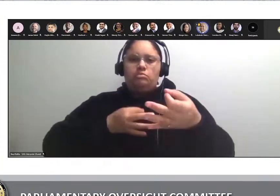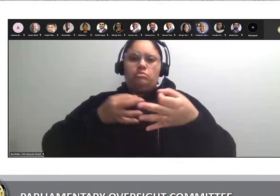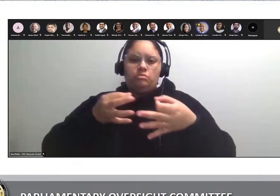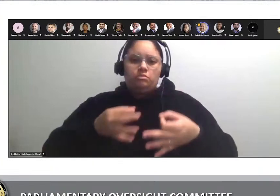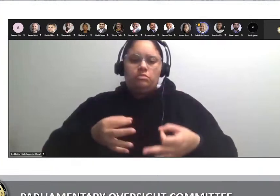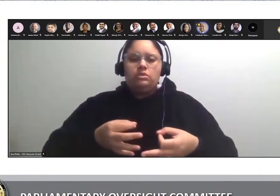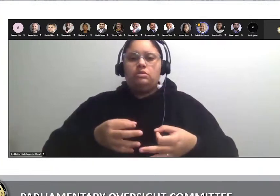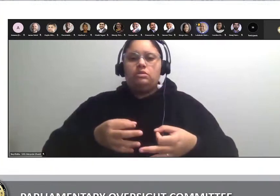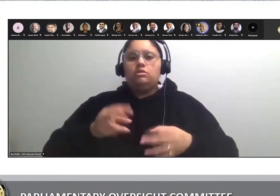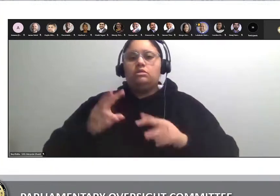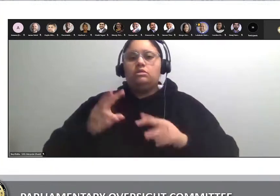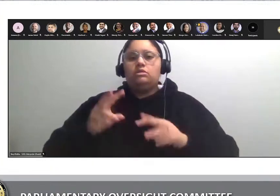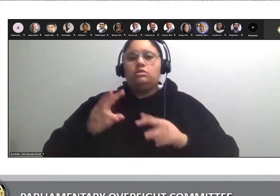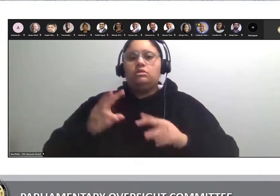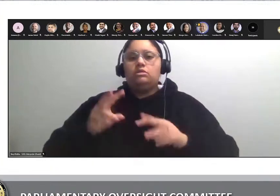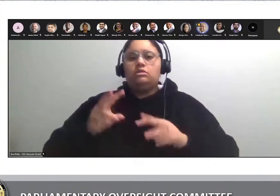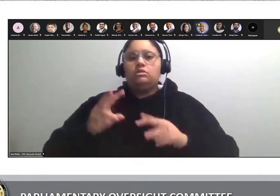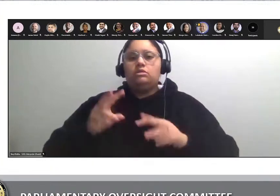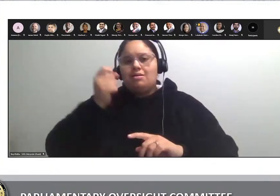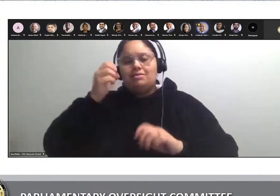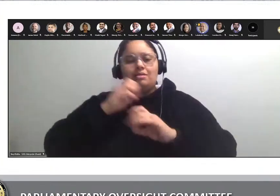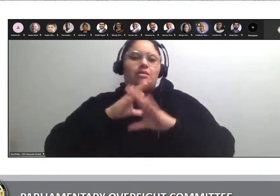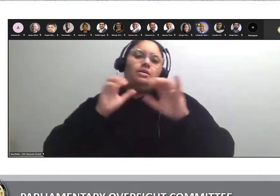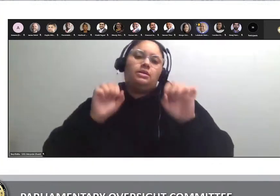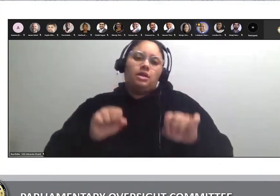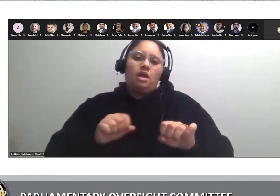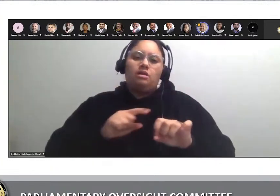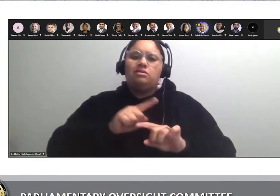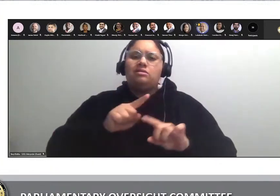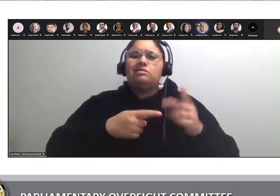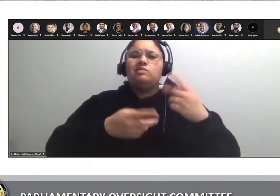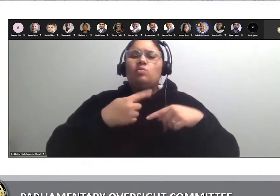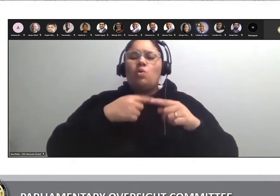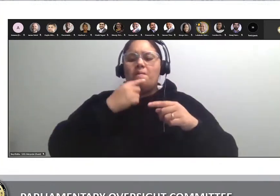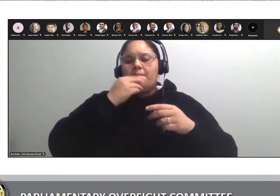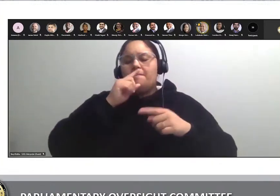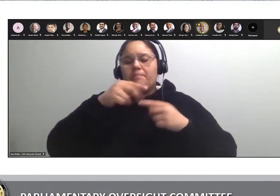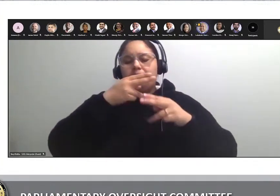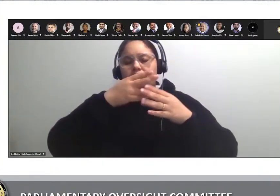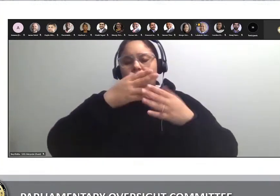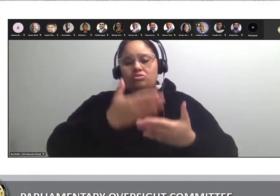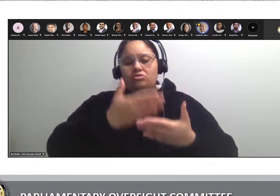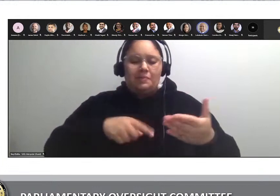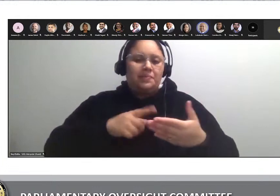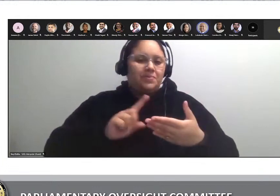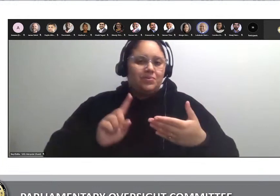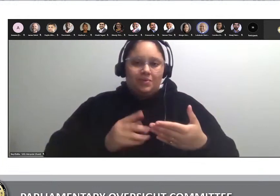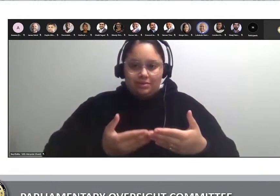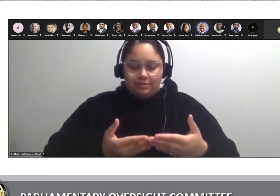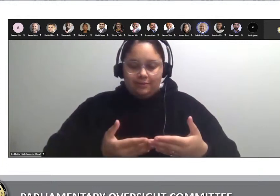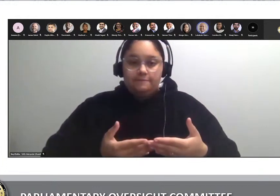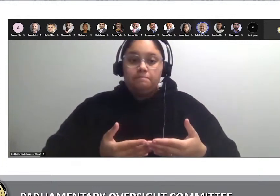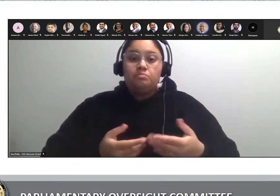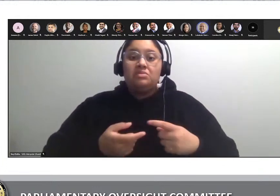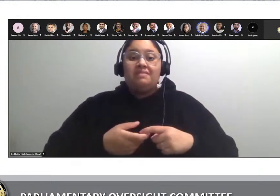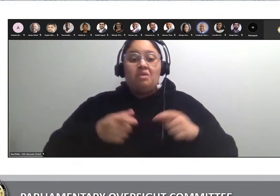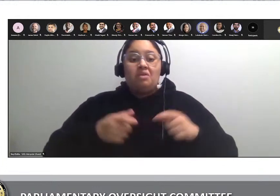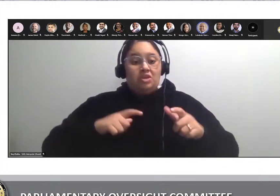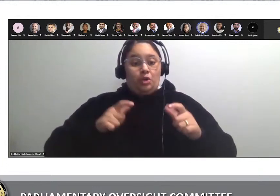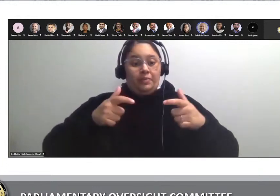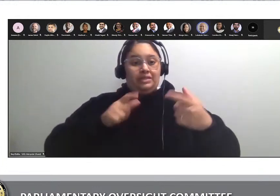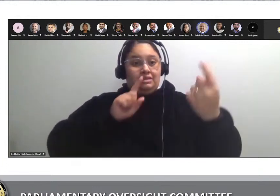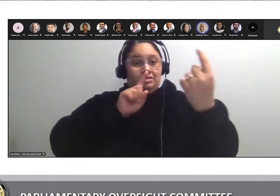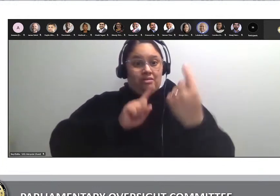inspection in loco so that they understand exactly what is it that they're talking about. From there, a report will be drafted